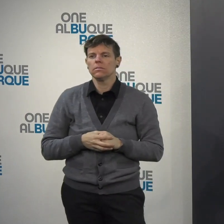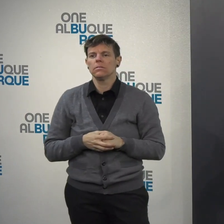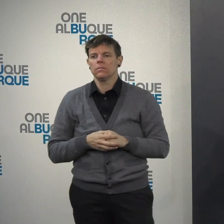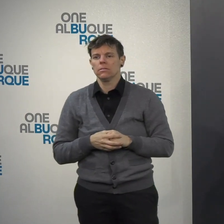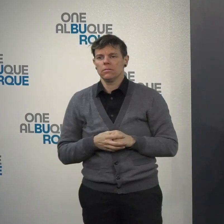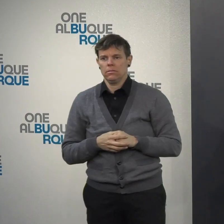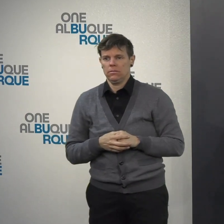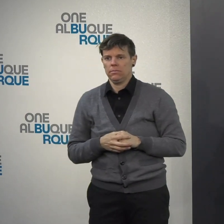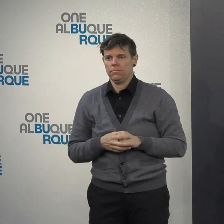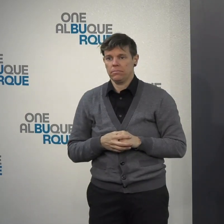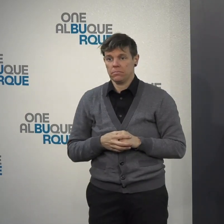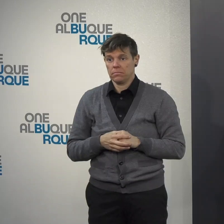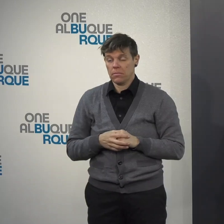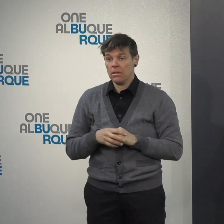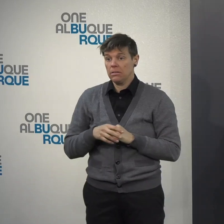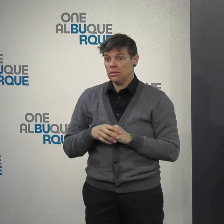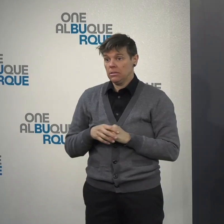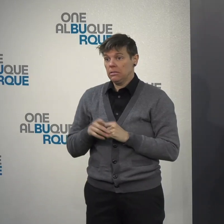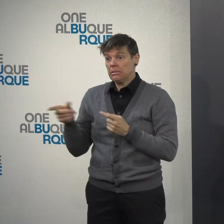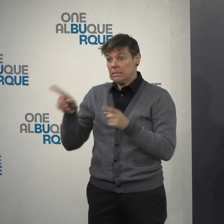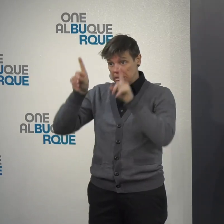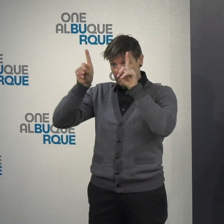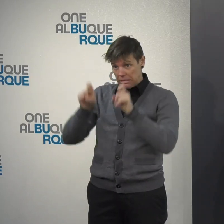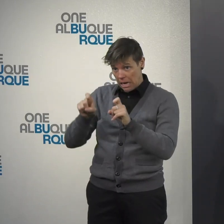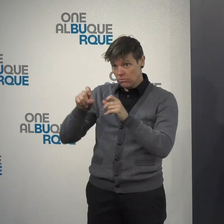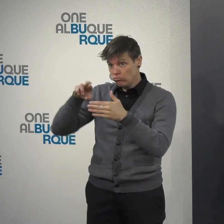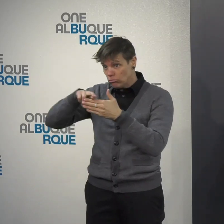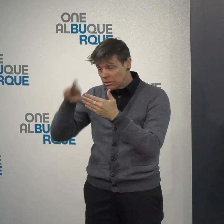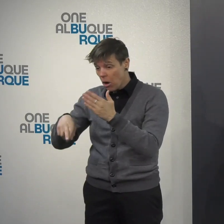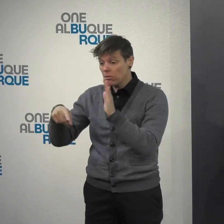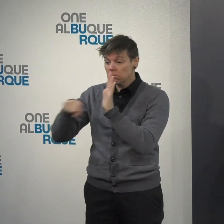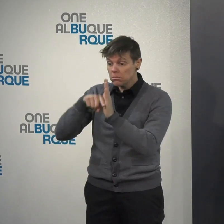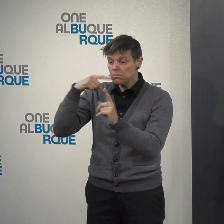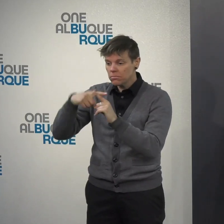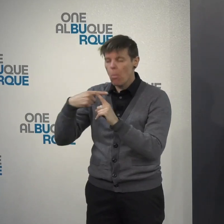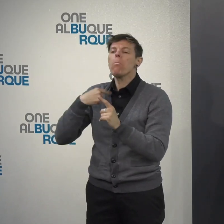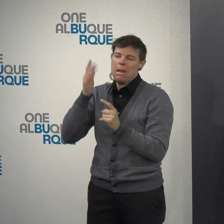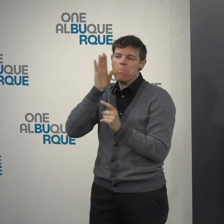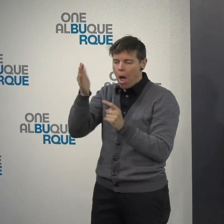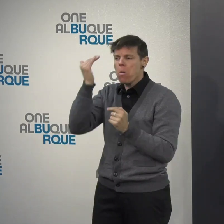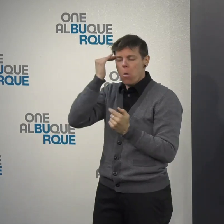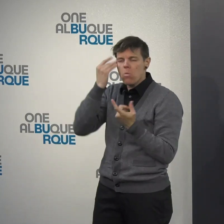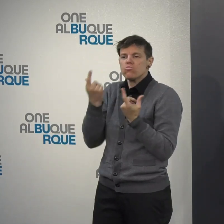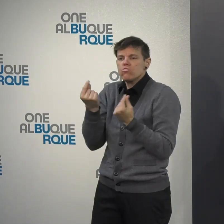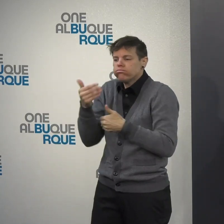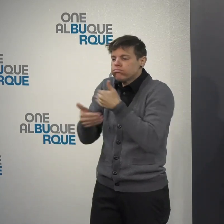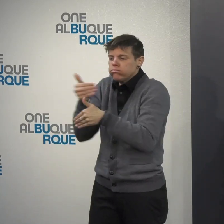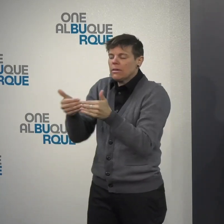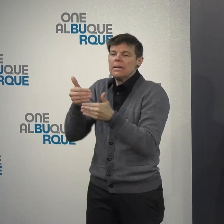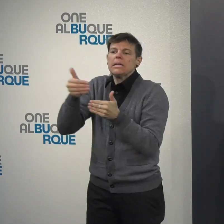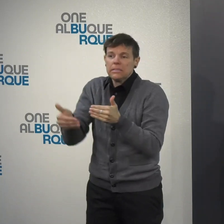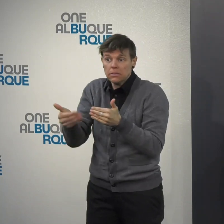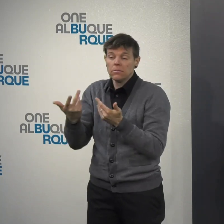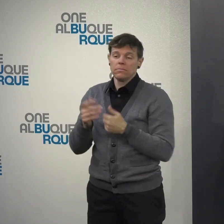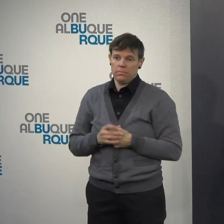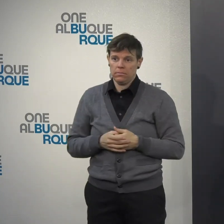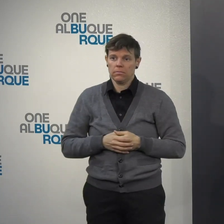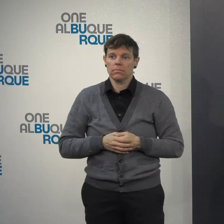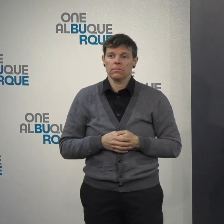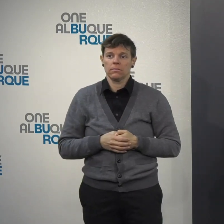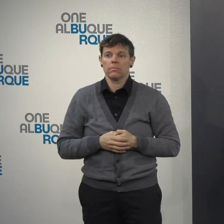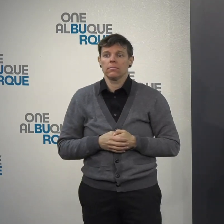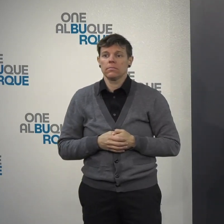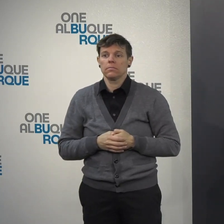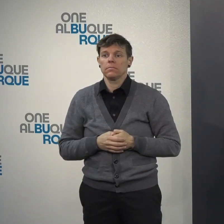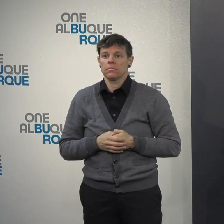to normal duty at the end of that. This changes all the time. It was 5 this morning, it went to 4, and then it's back up to 5 just in a matter of a